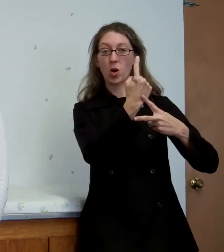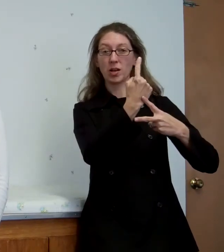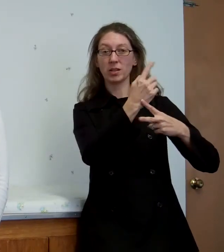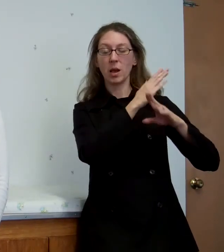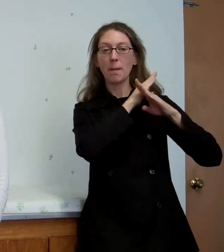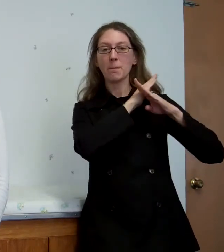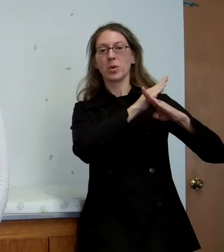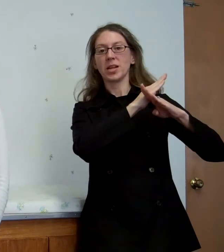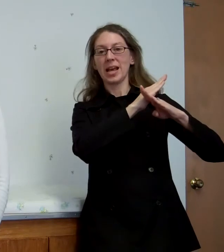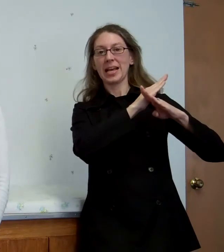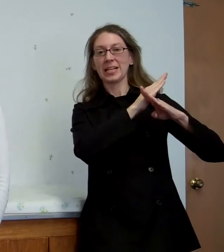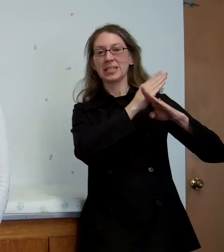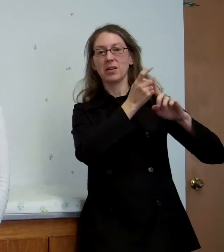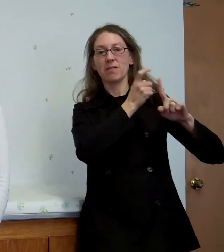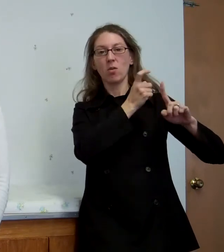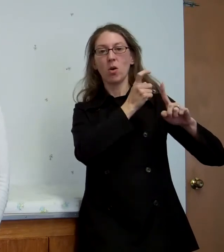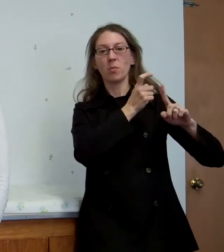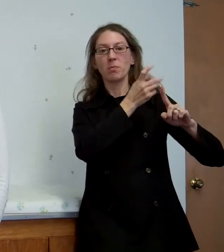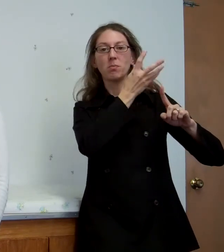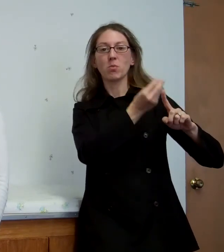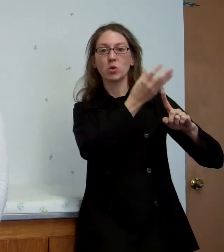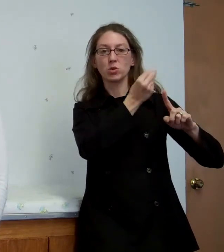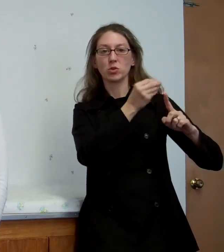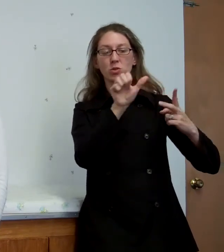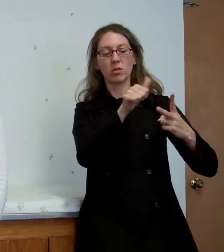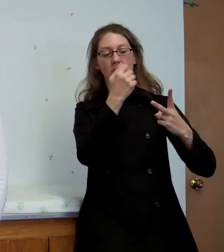part and an absorbent part.